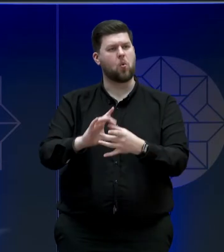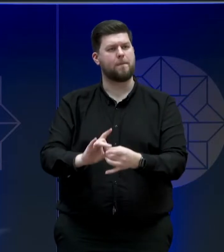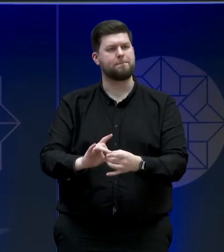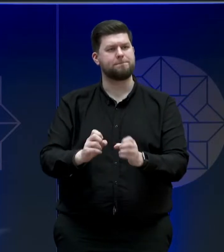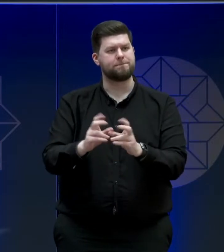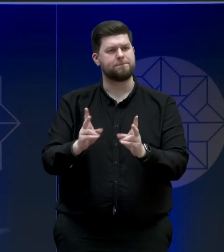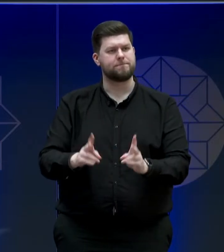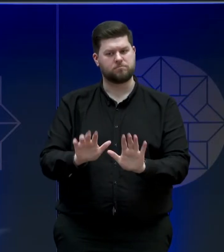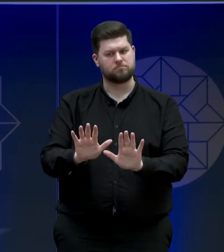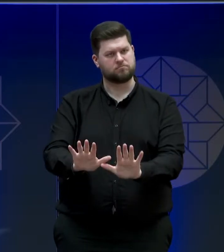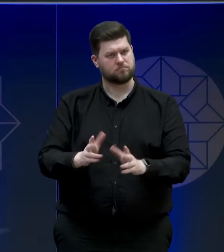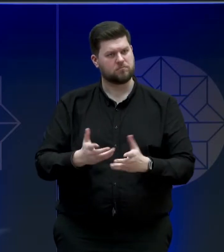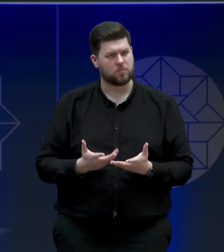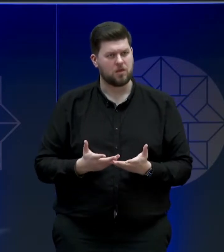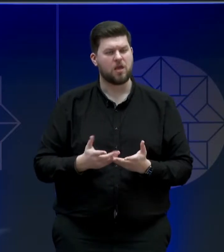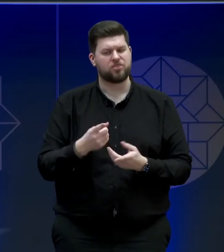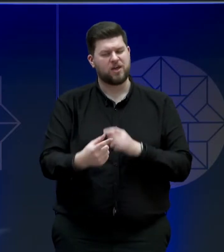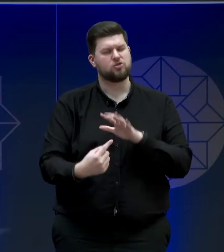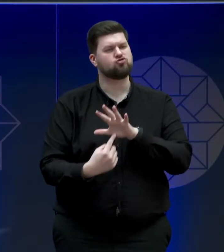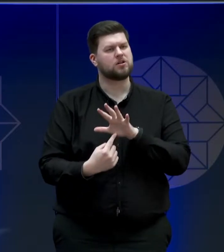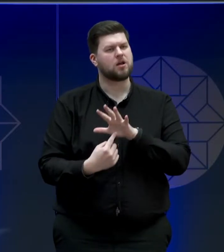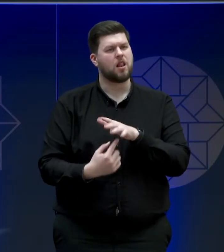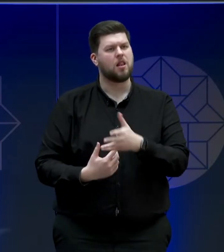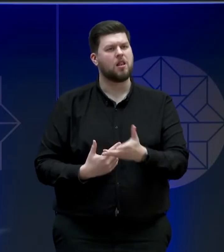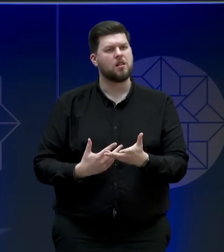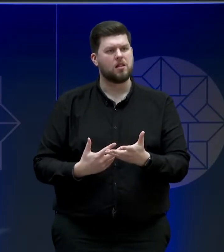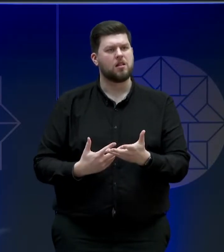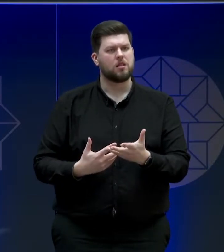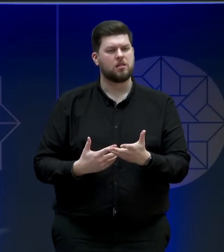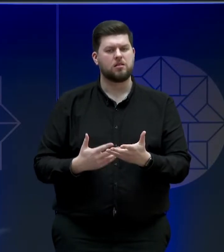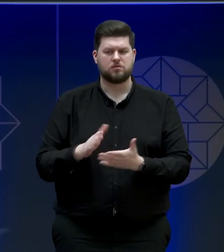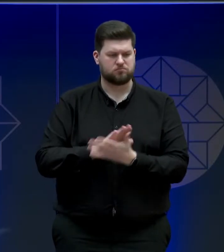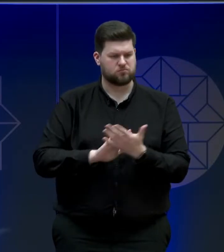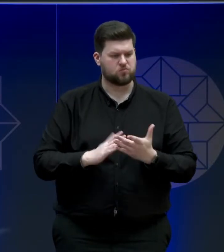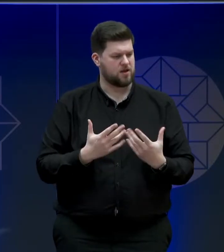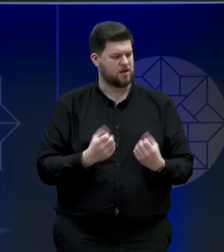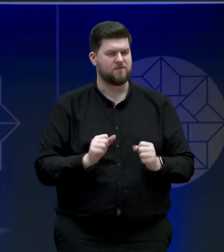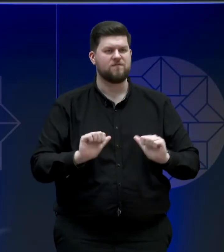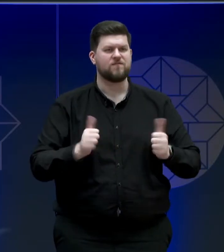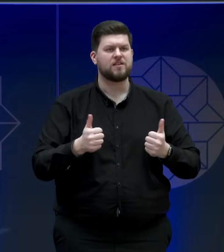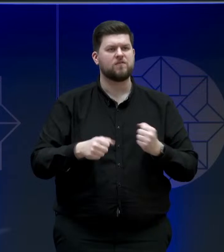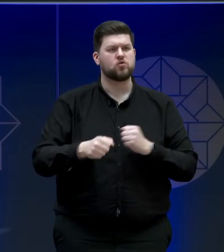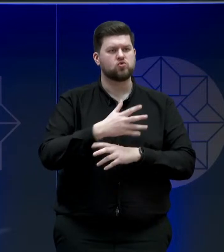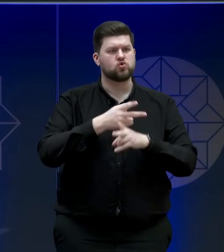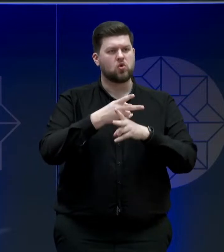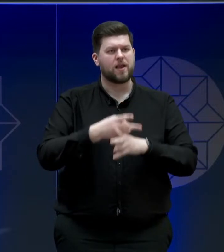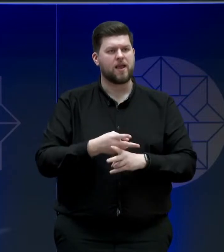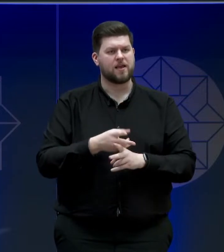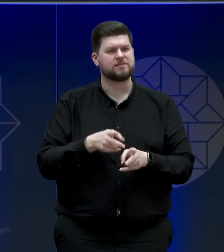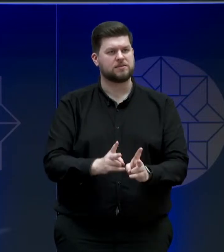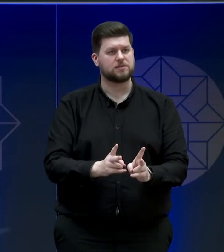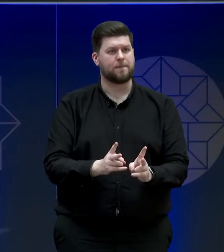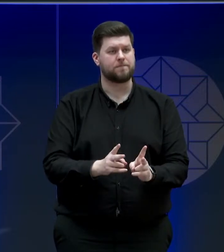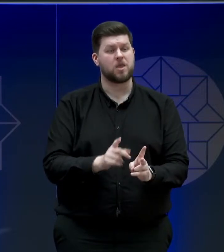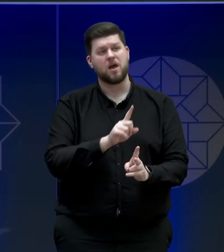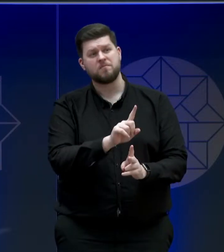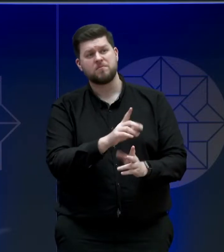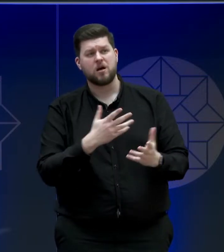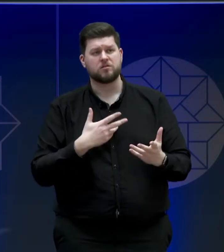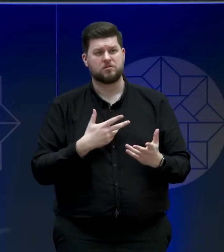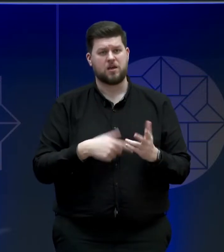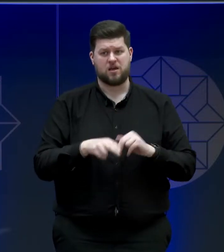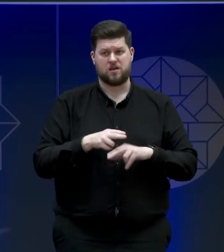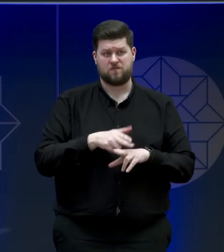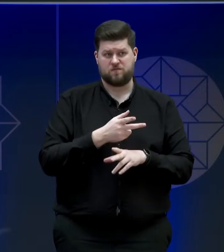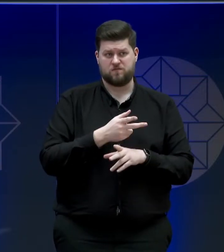home is a critical product of an effective social care system. But when I then focus on the role of social care